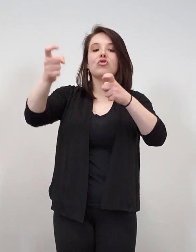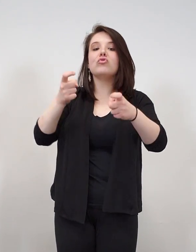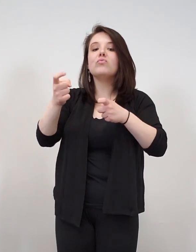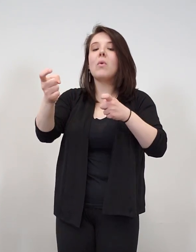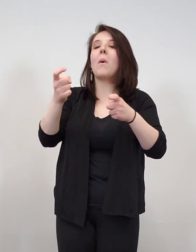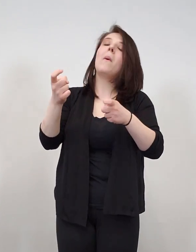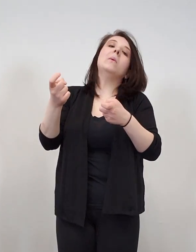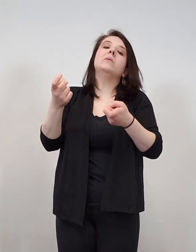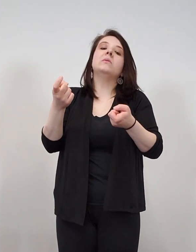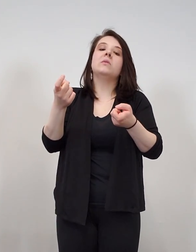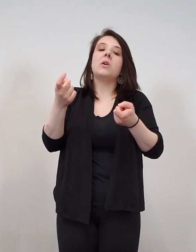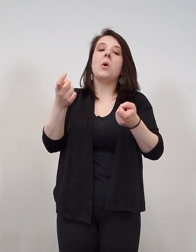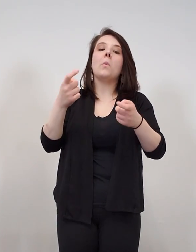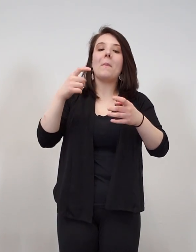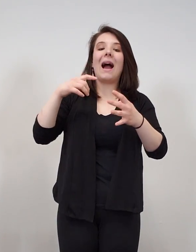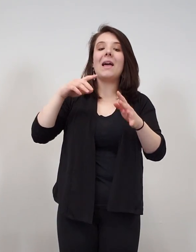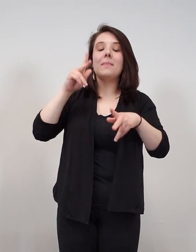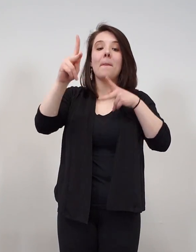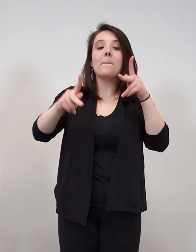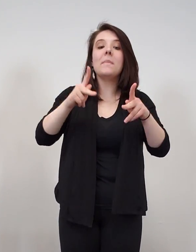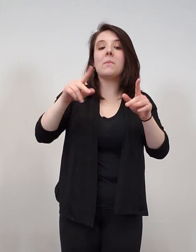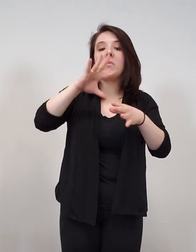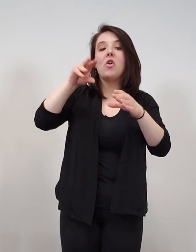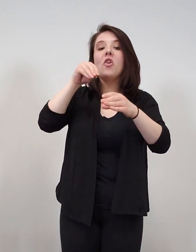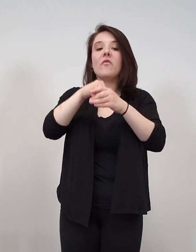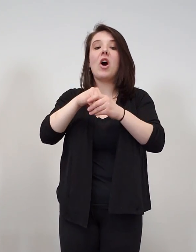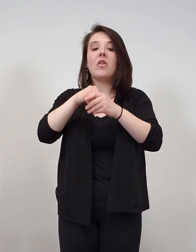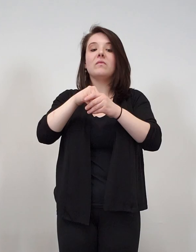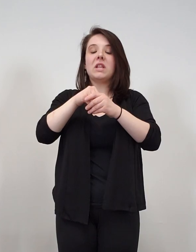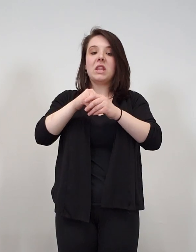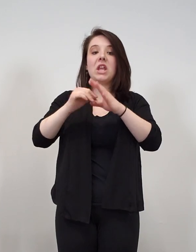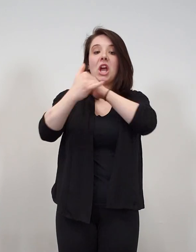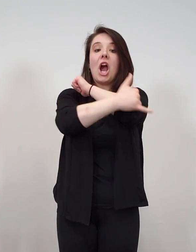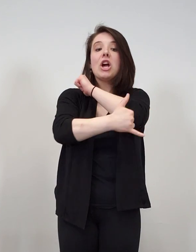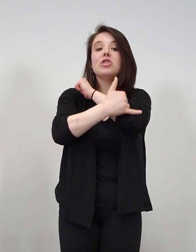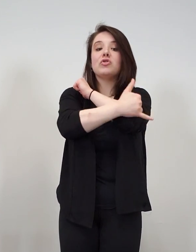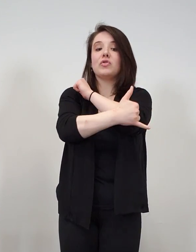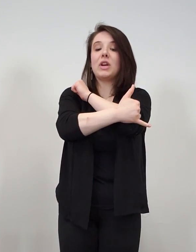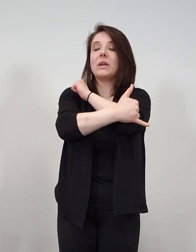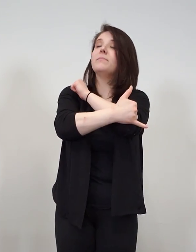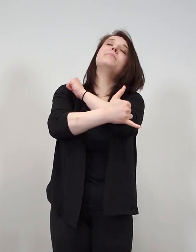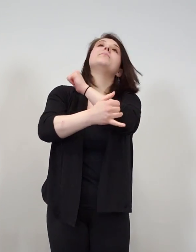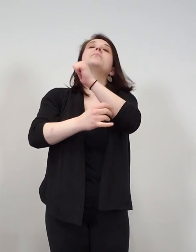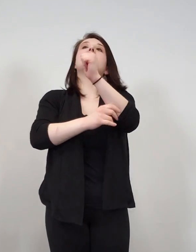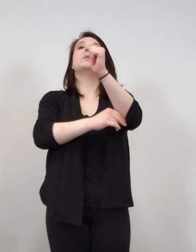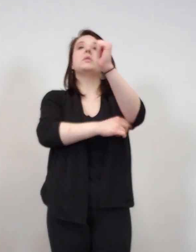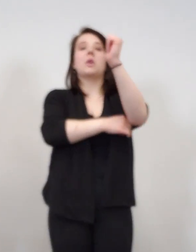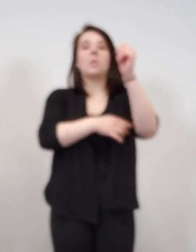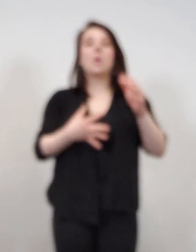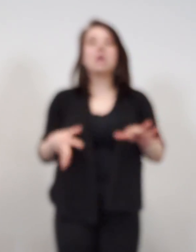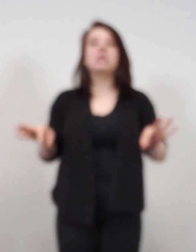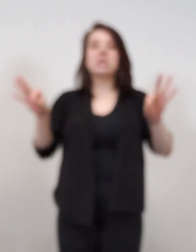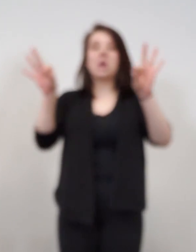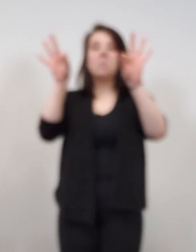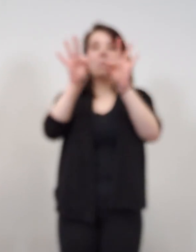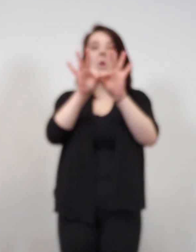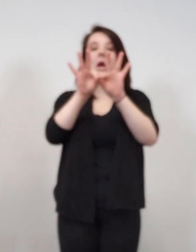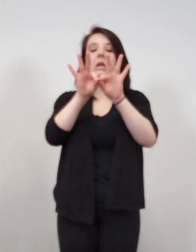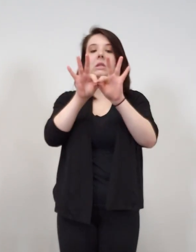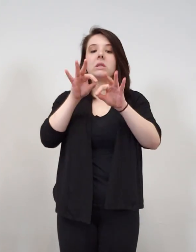the start of the U.S. Constitution. It's the start of the preamble. And it was very important to the framers that they made it known from the get-go